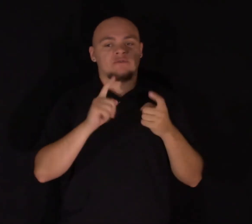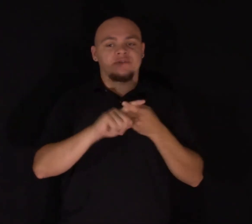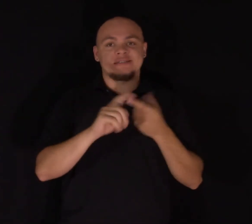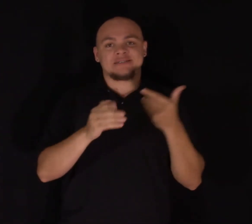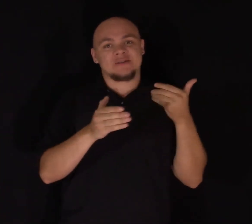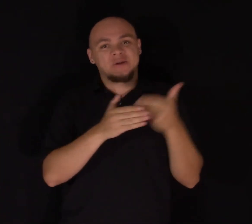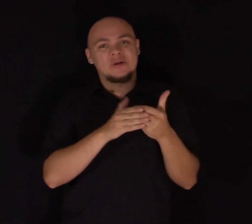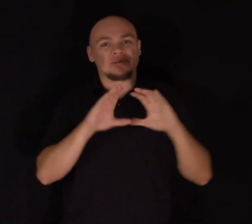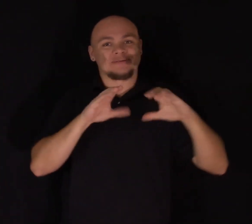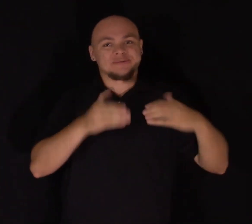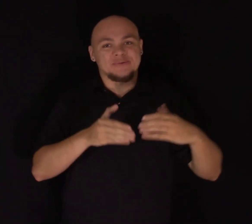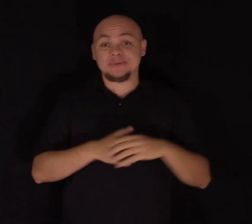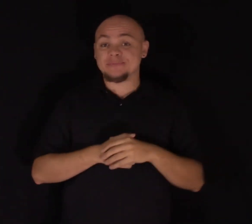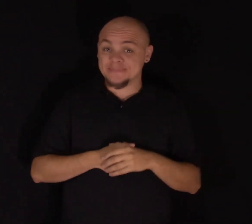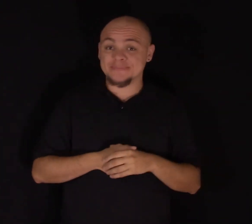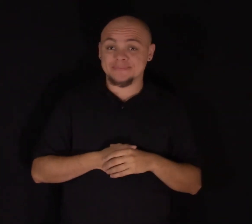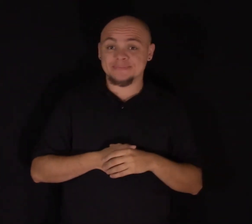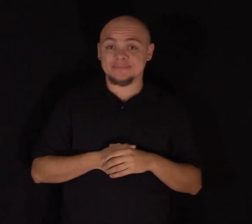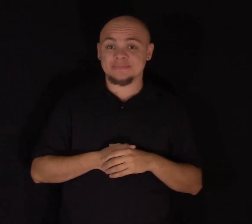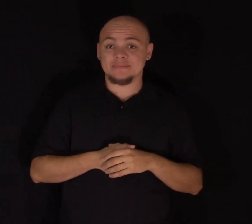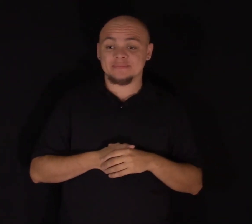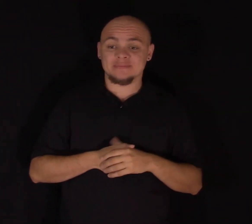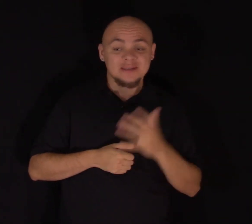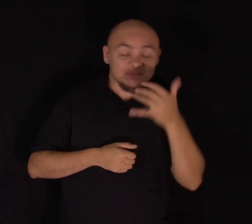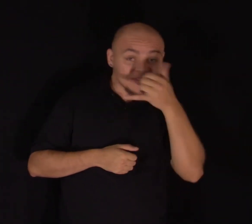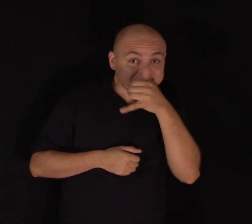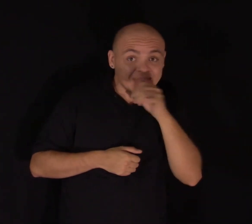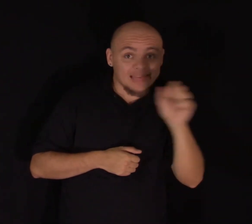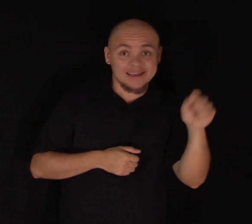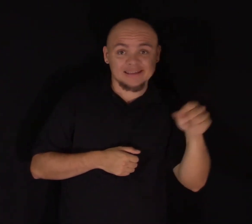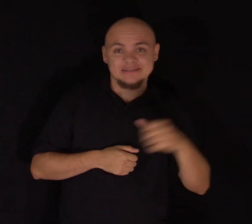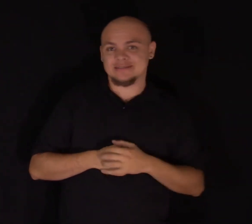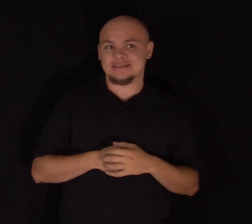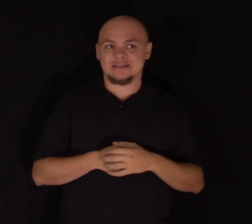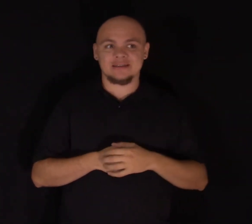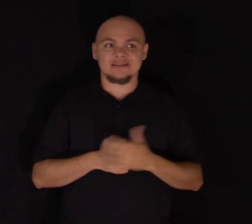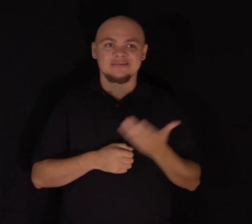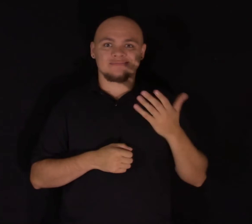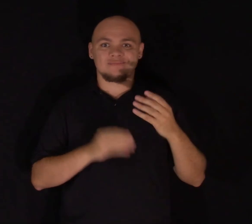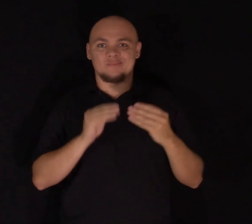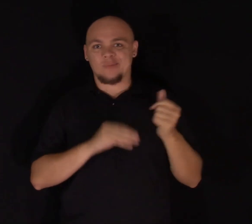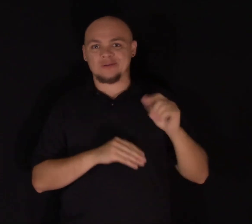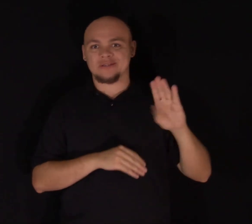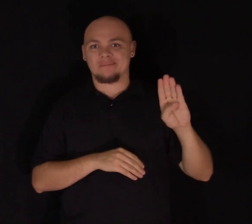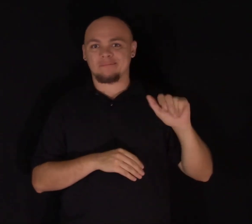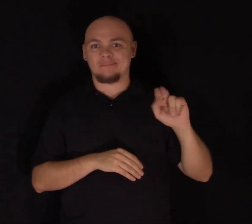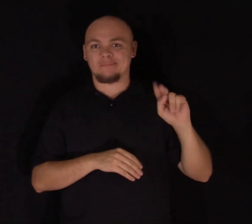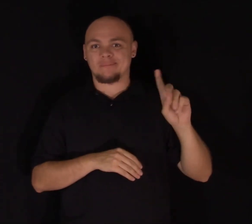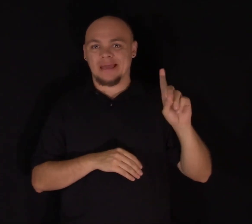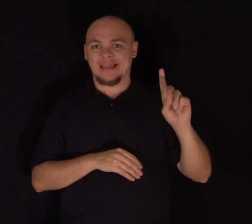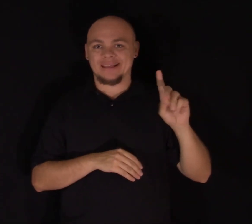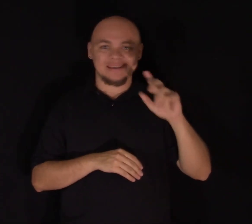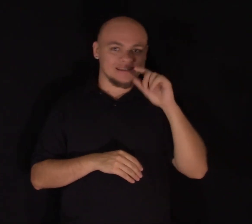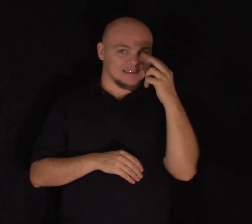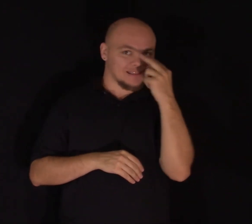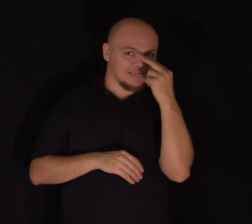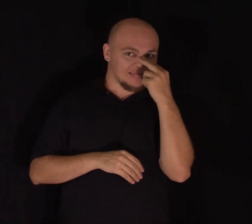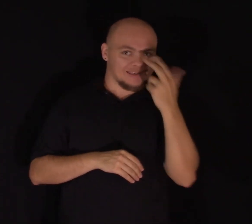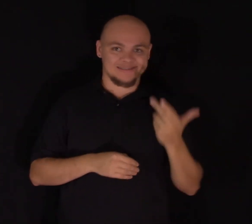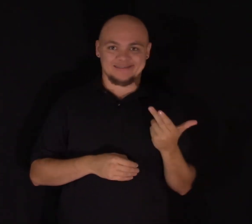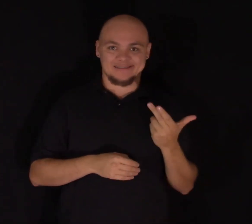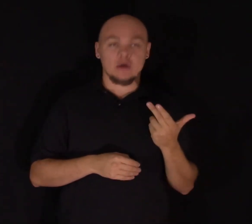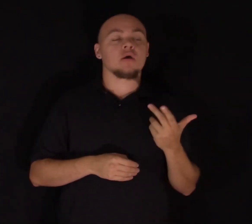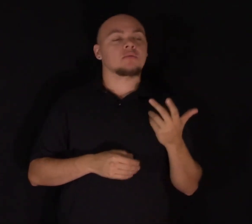school. Now we're kind of goofy. A lot of us are band geeks, but we really enjoy each other's company